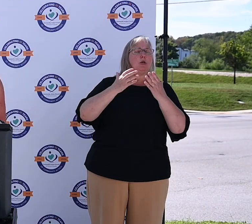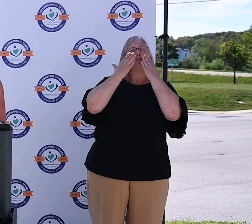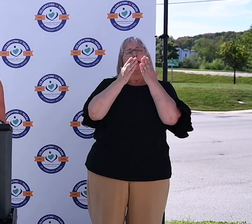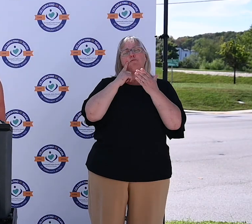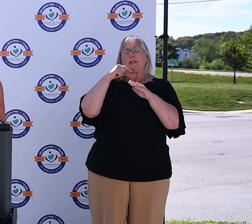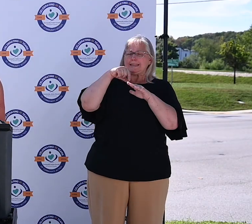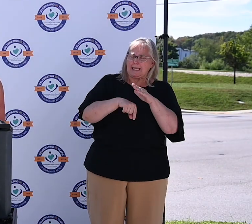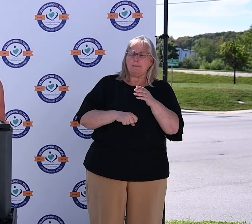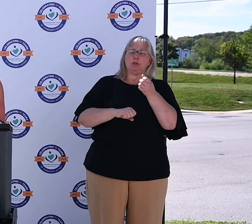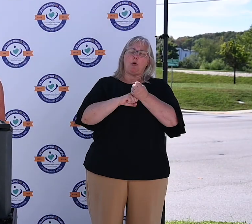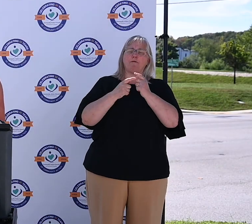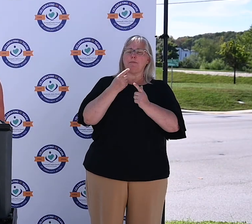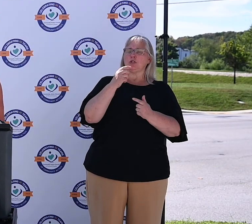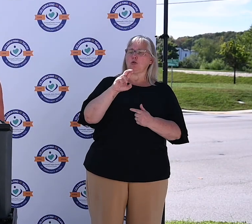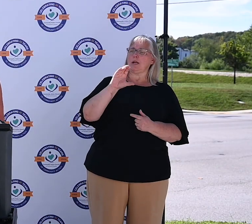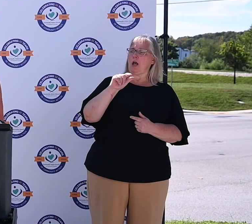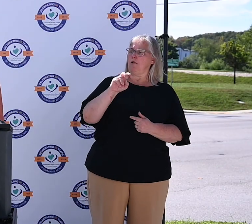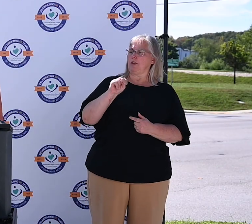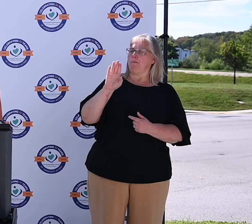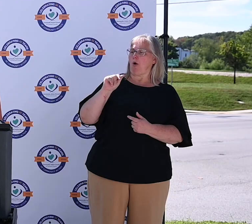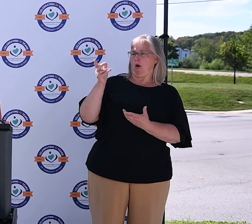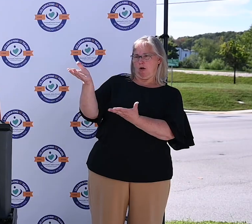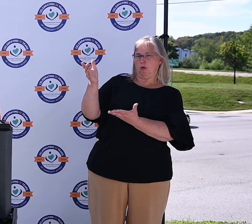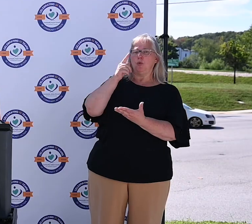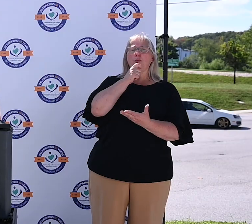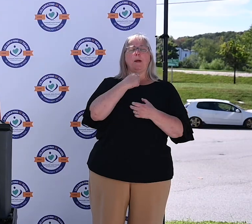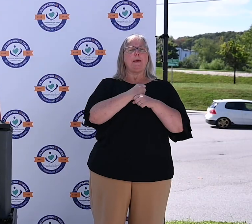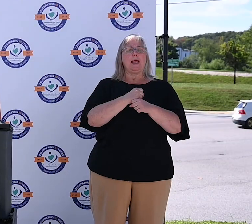deep support from Dr. Calvin Ball, who made the